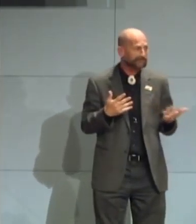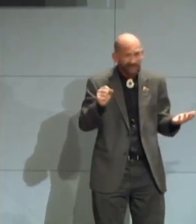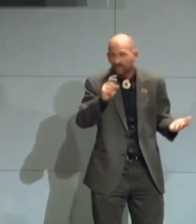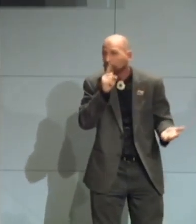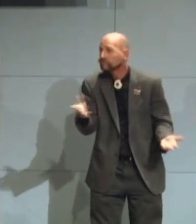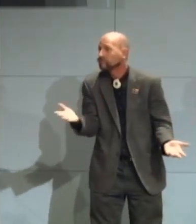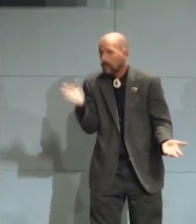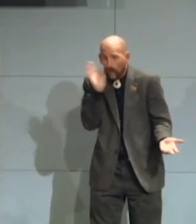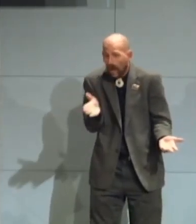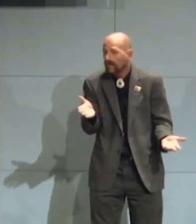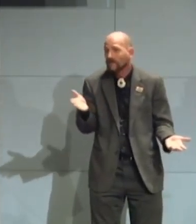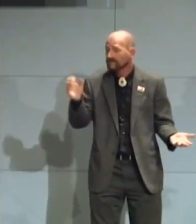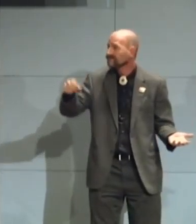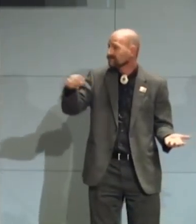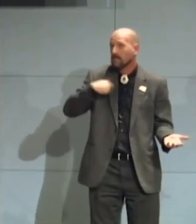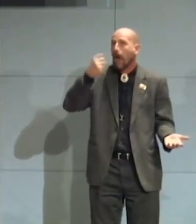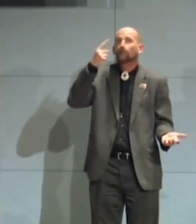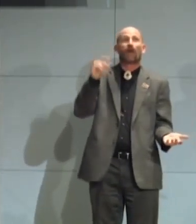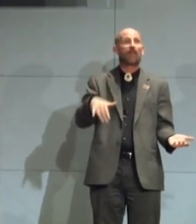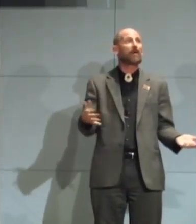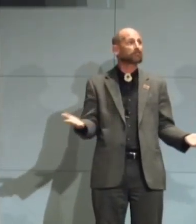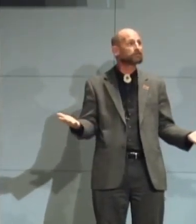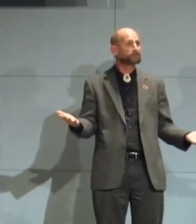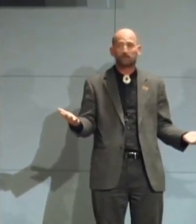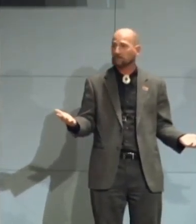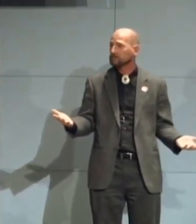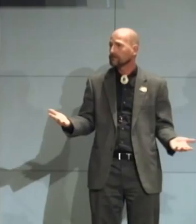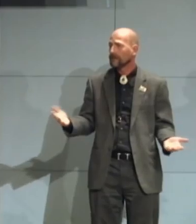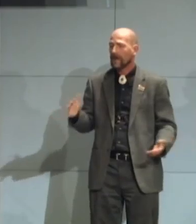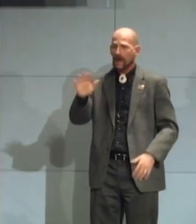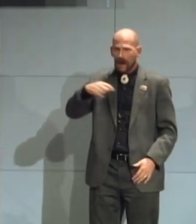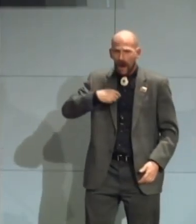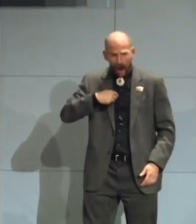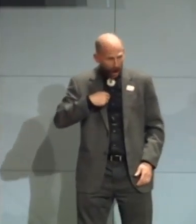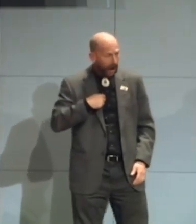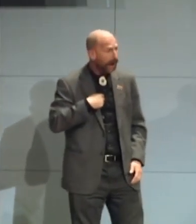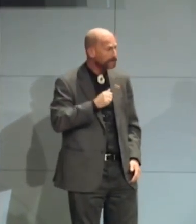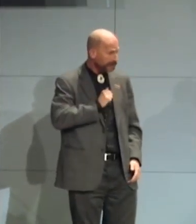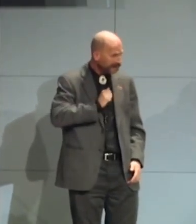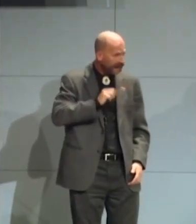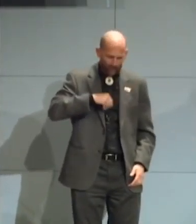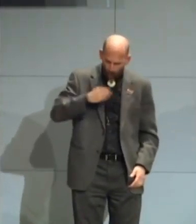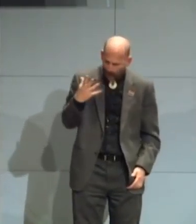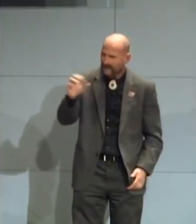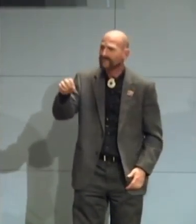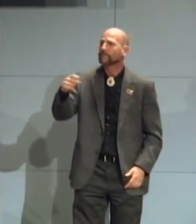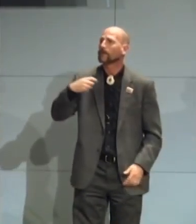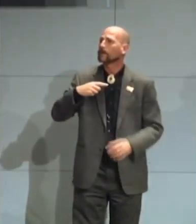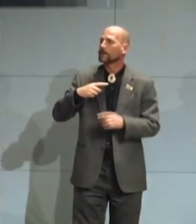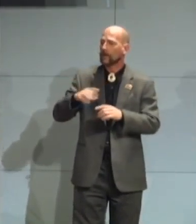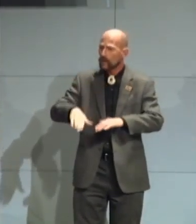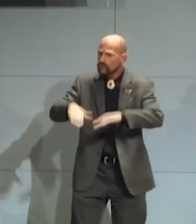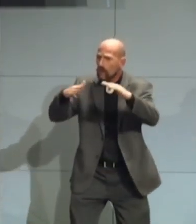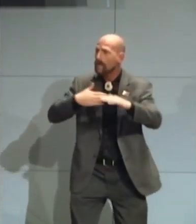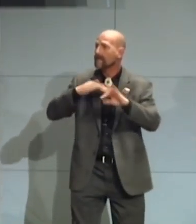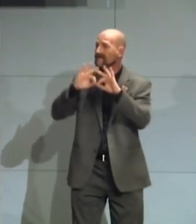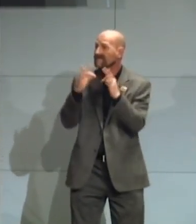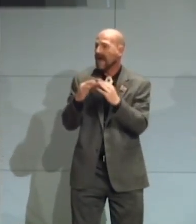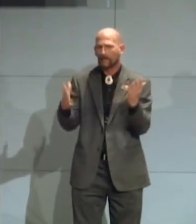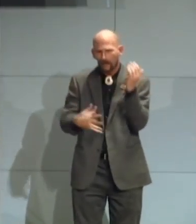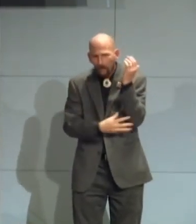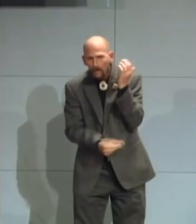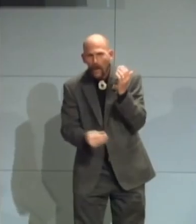historical treatment of enslaved persons who were deaf, although I think that would be and is a really fascinating and important area